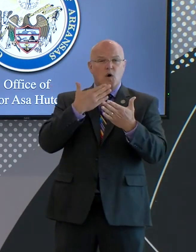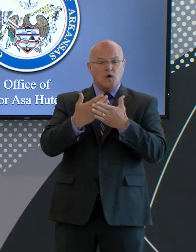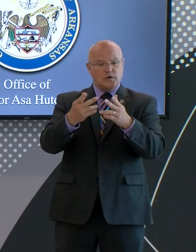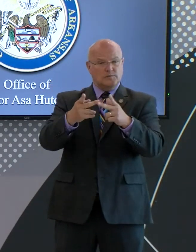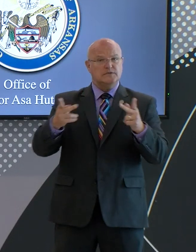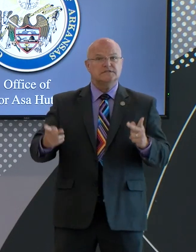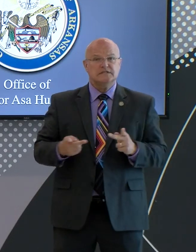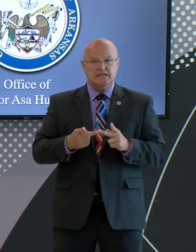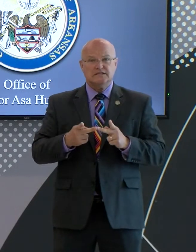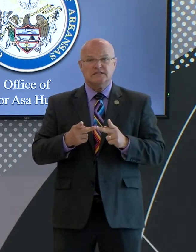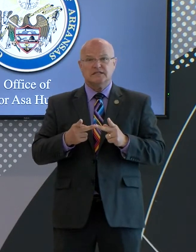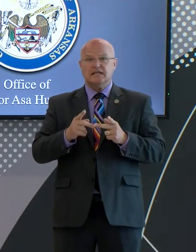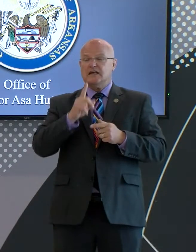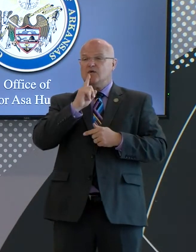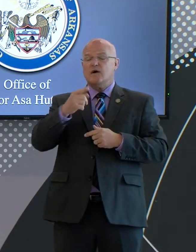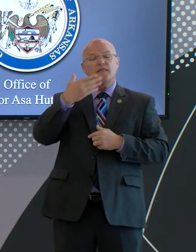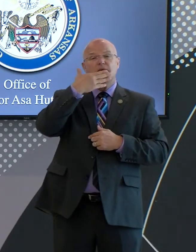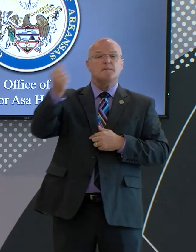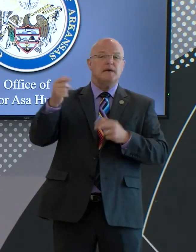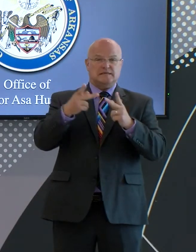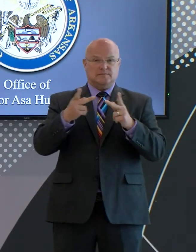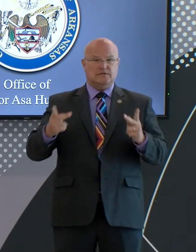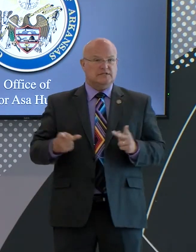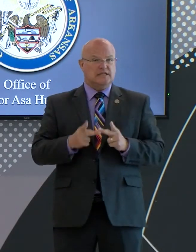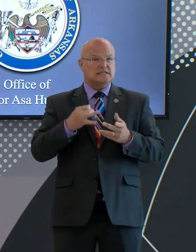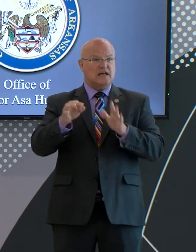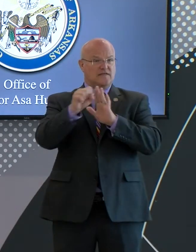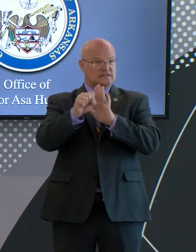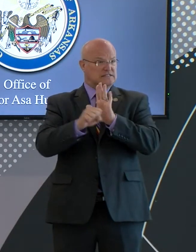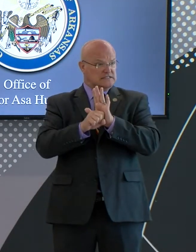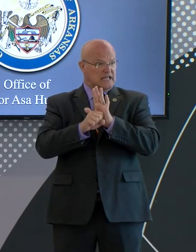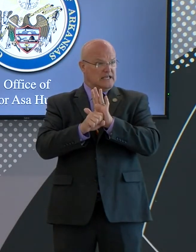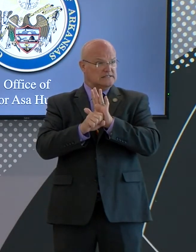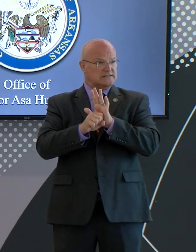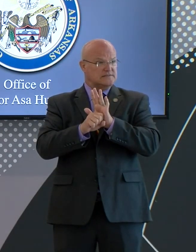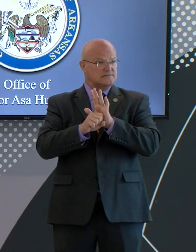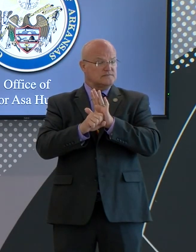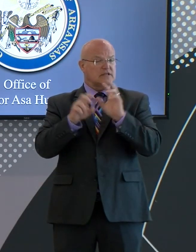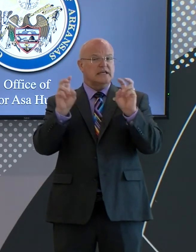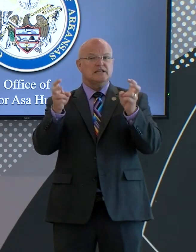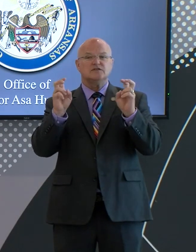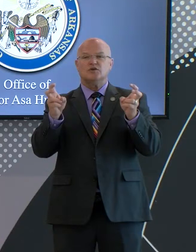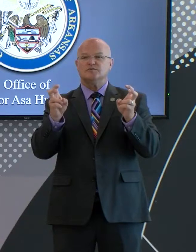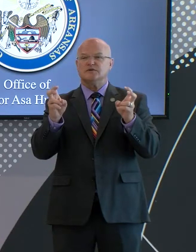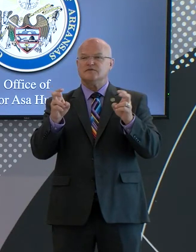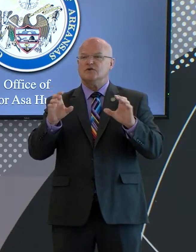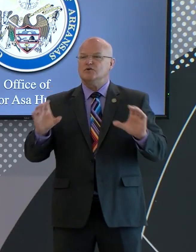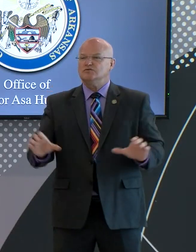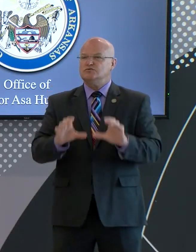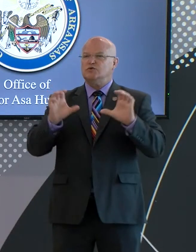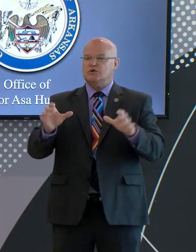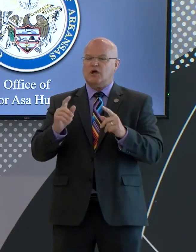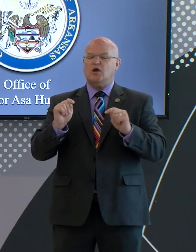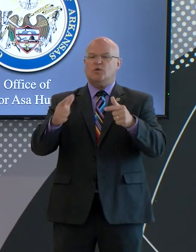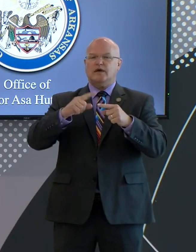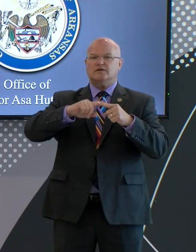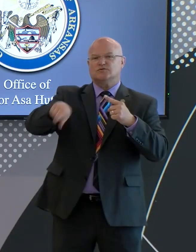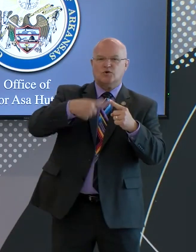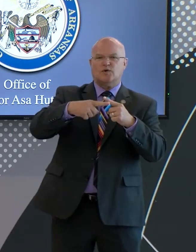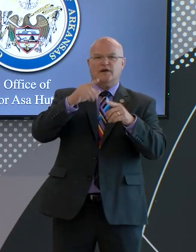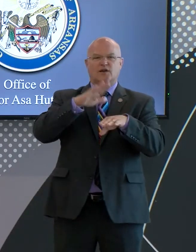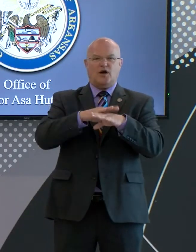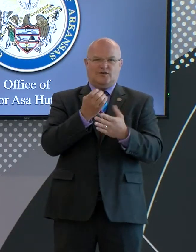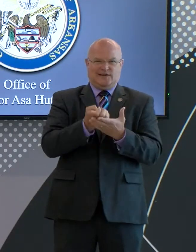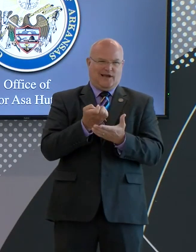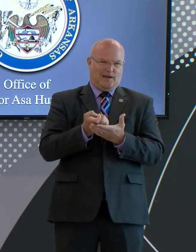position, if not in one of the best positions of the states, in terms of doing a quick turnaround on